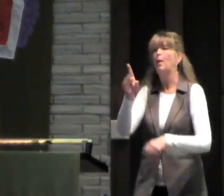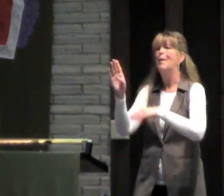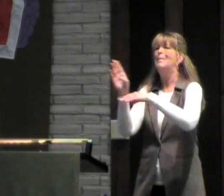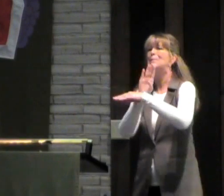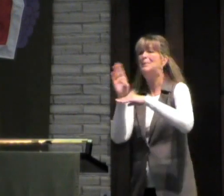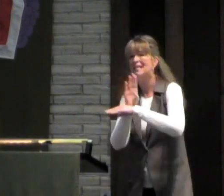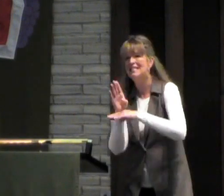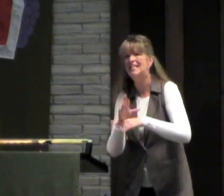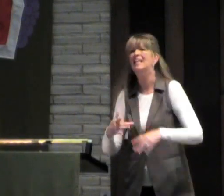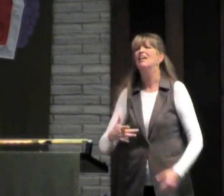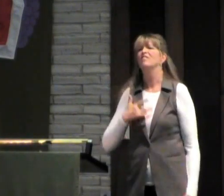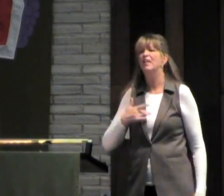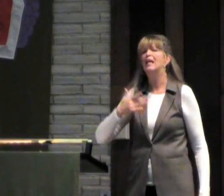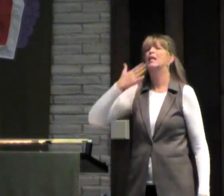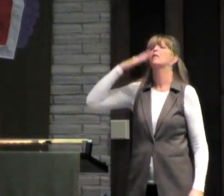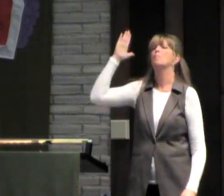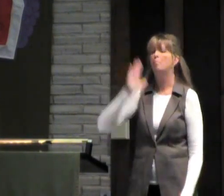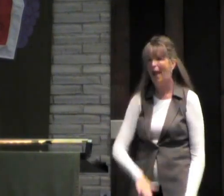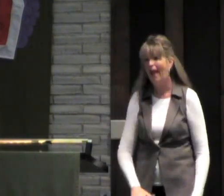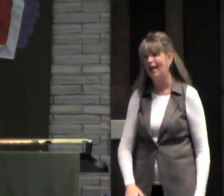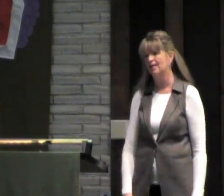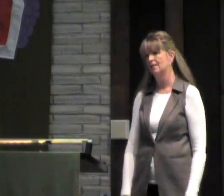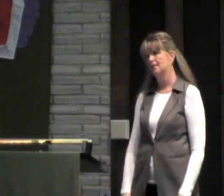doing God's work because they're busy and they feel bad.